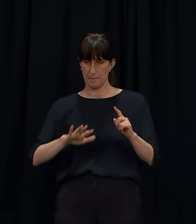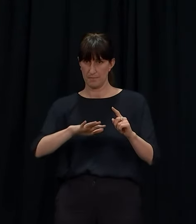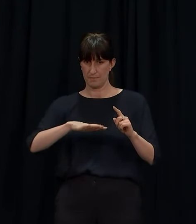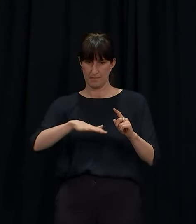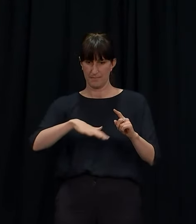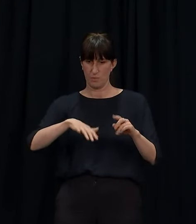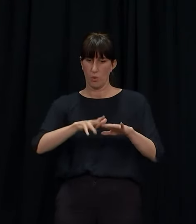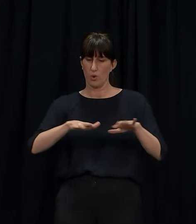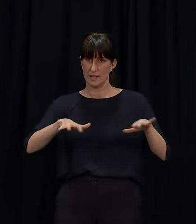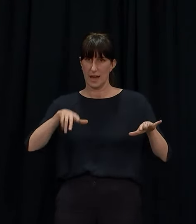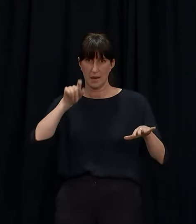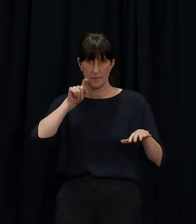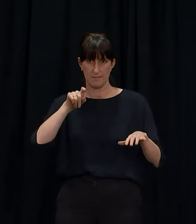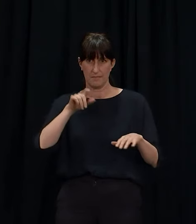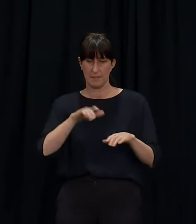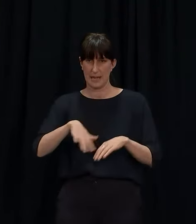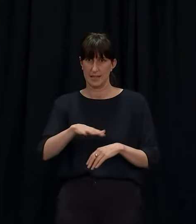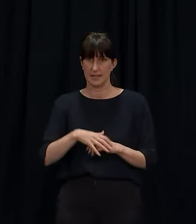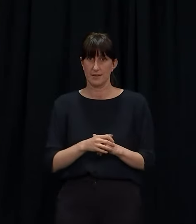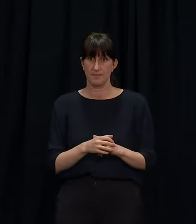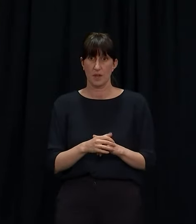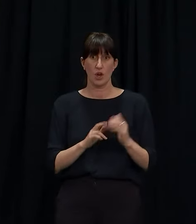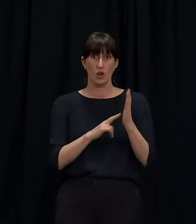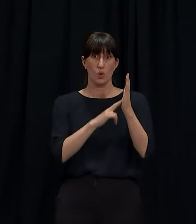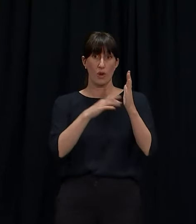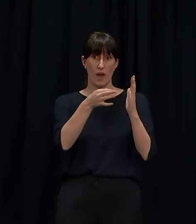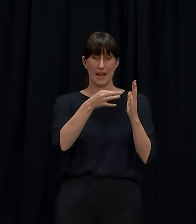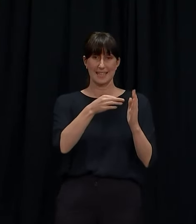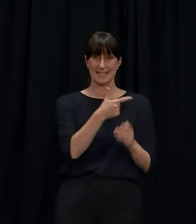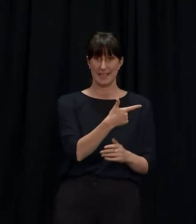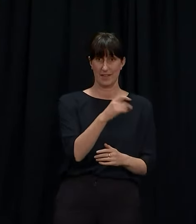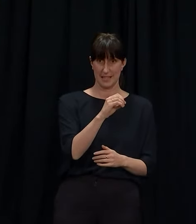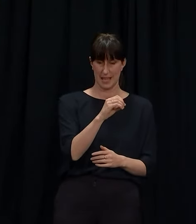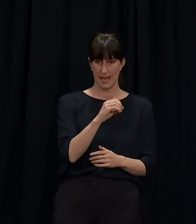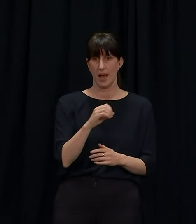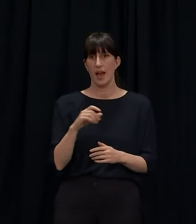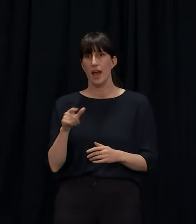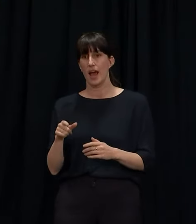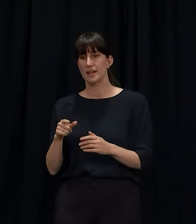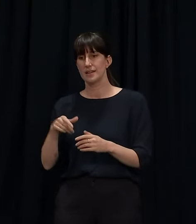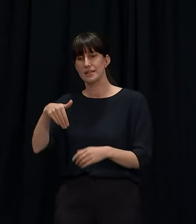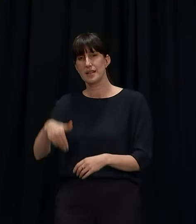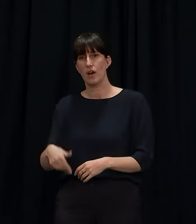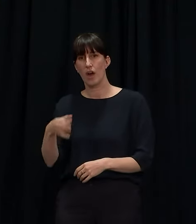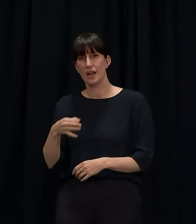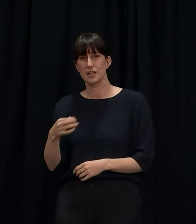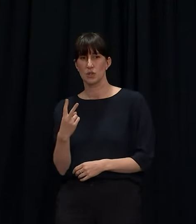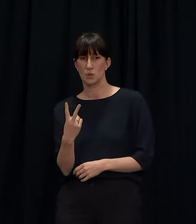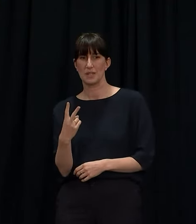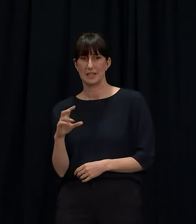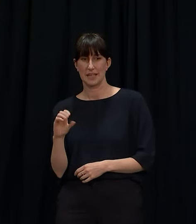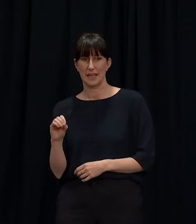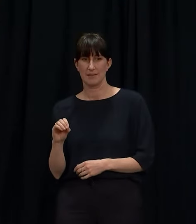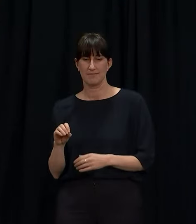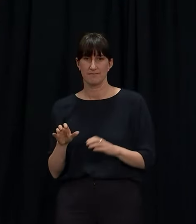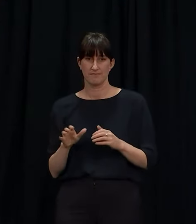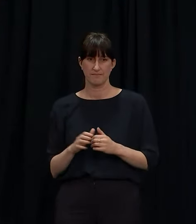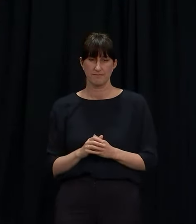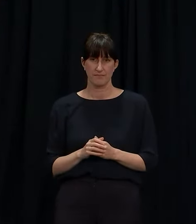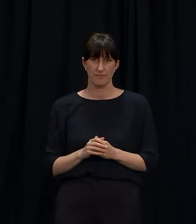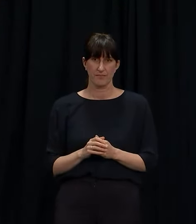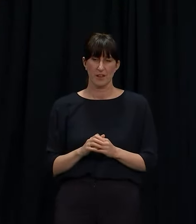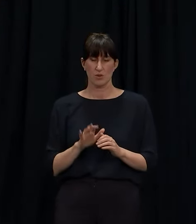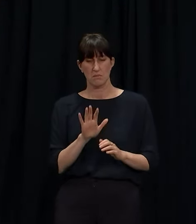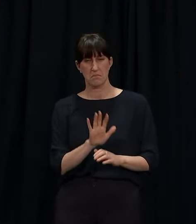taken from 70 locations in the North Island and 27 locations in the South Island. That covers